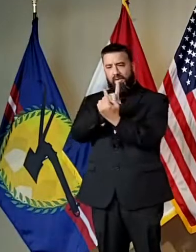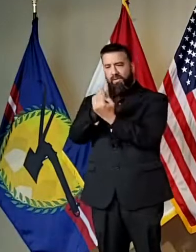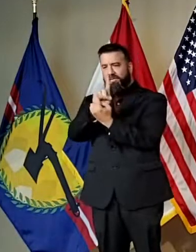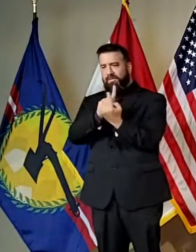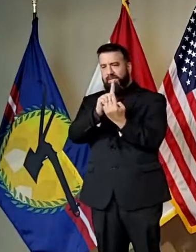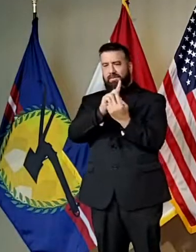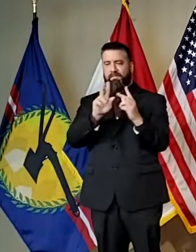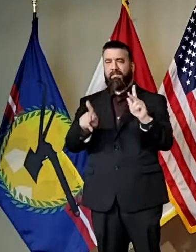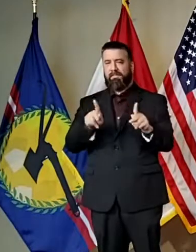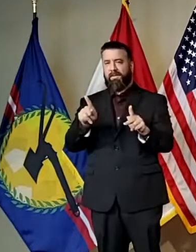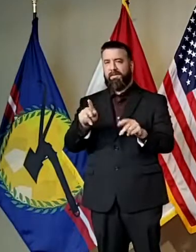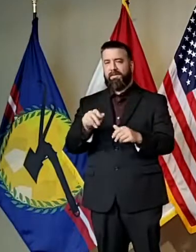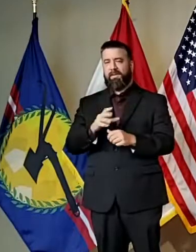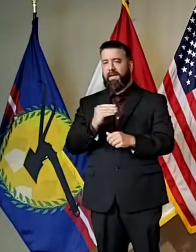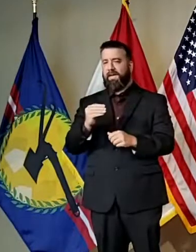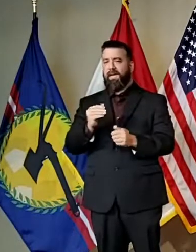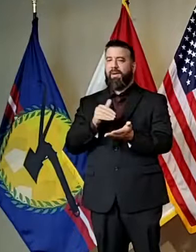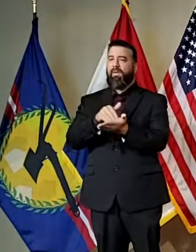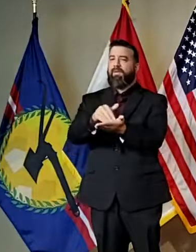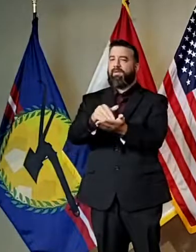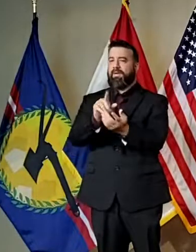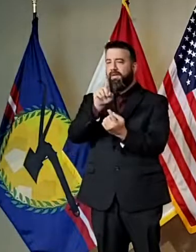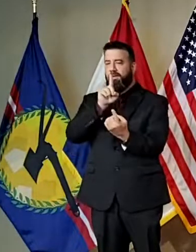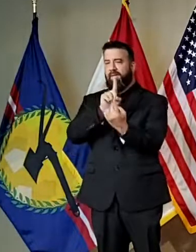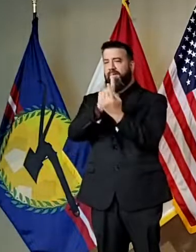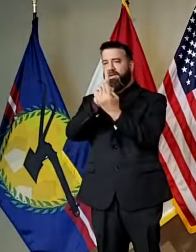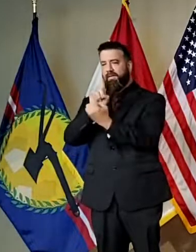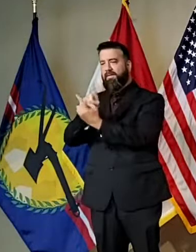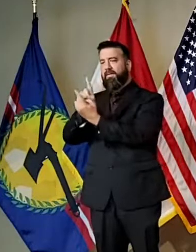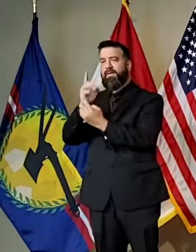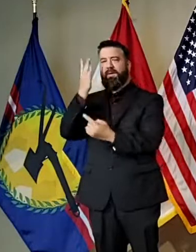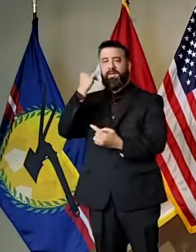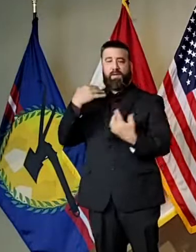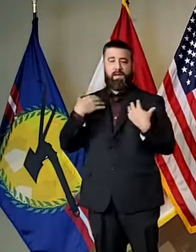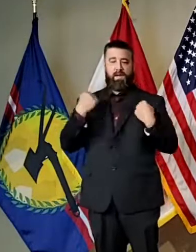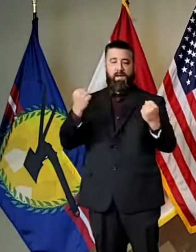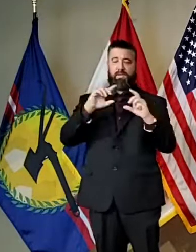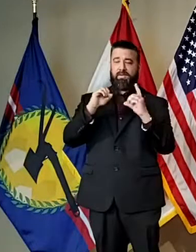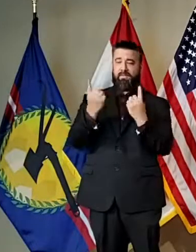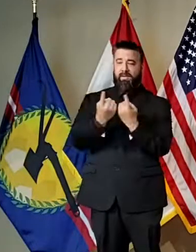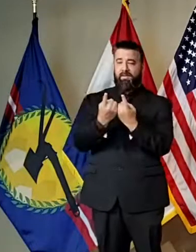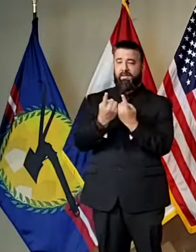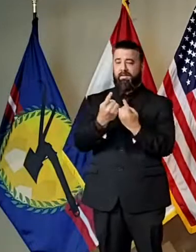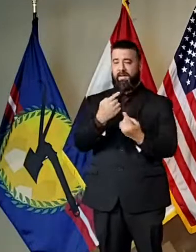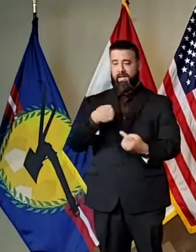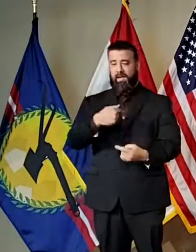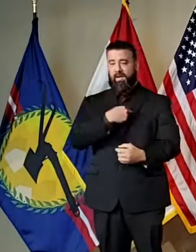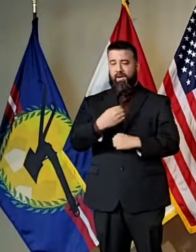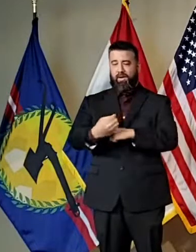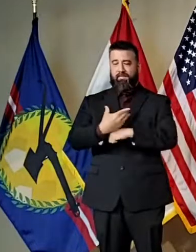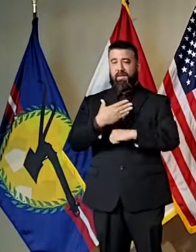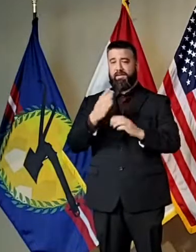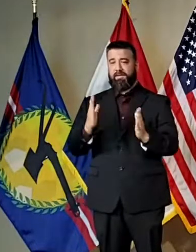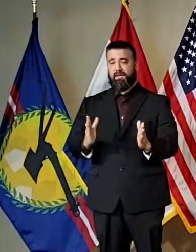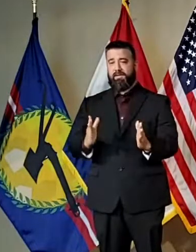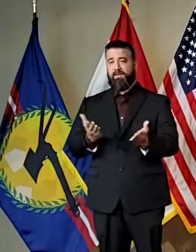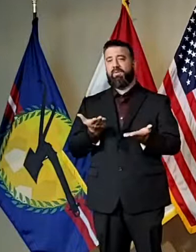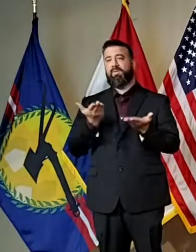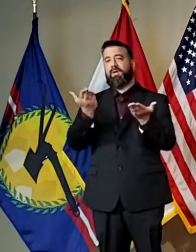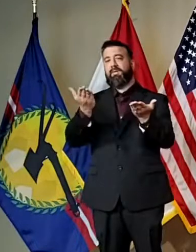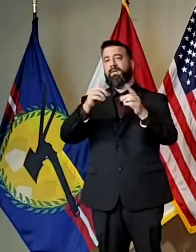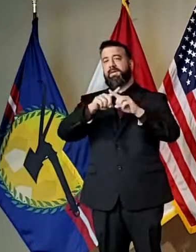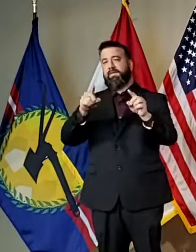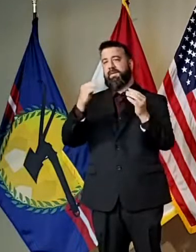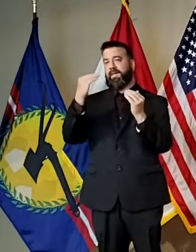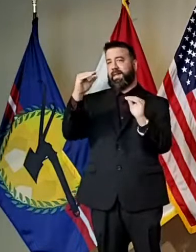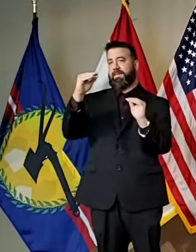close. And that's why the health department and our experts and our advisors have recommended different restrictions